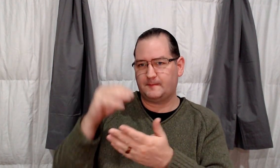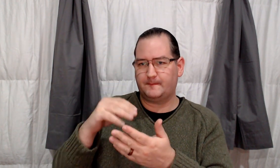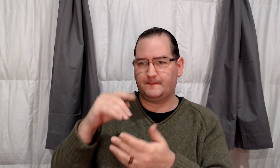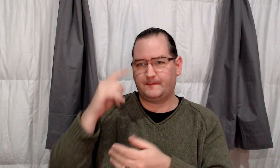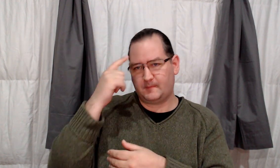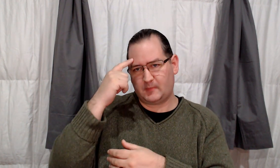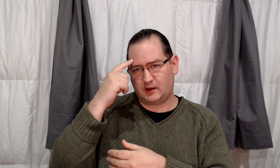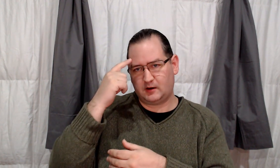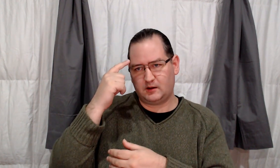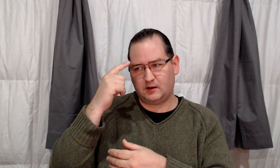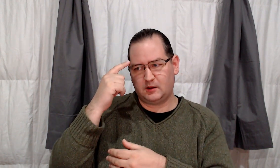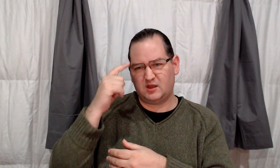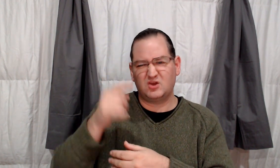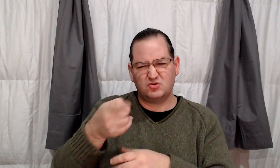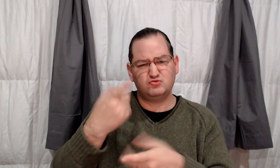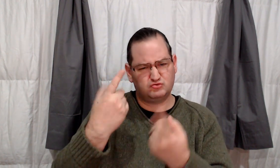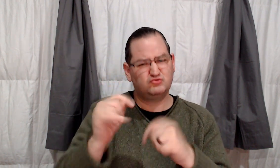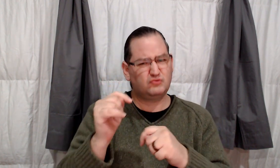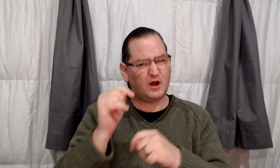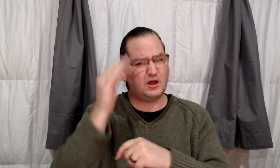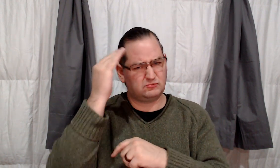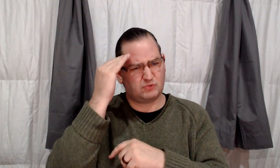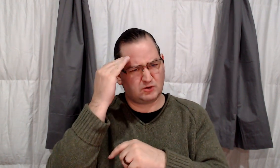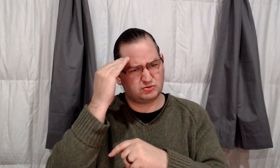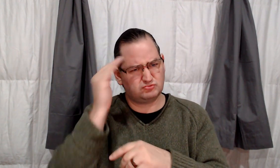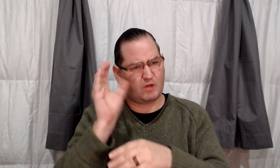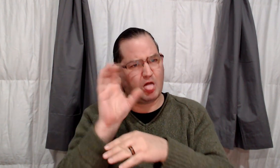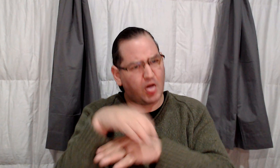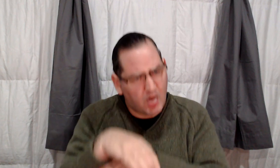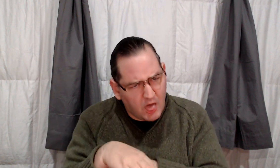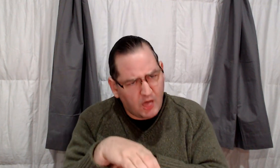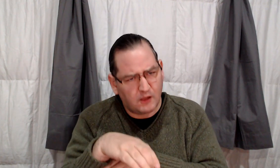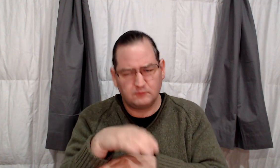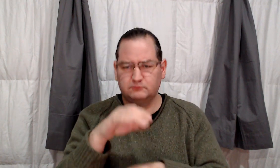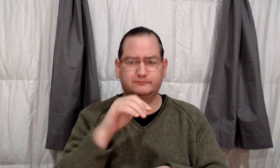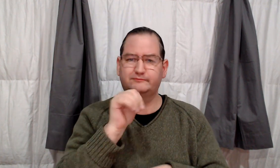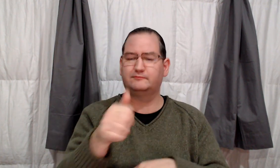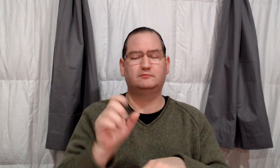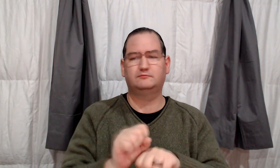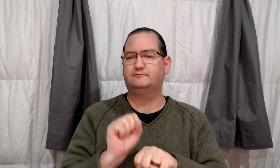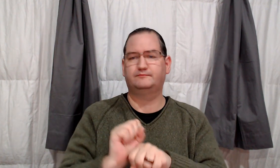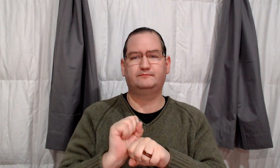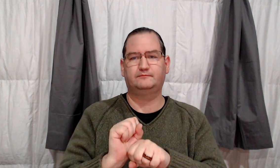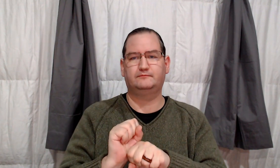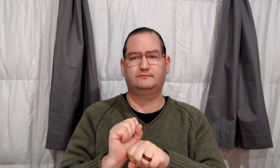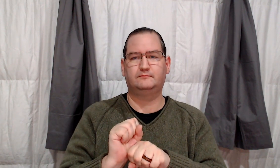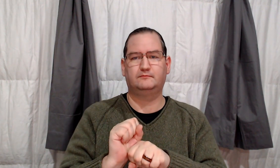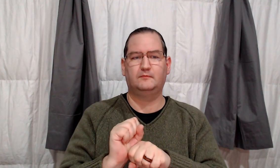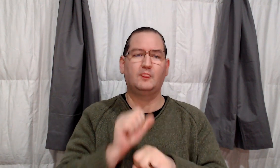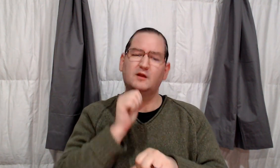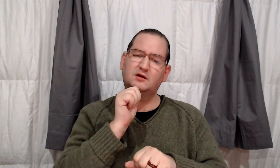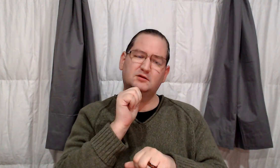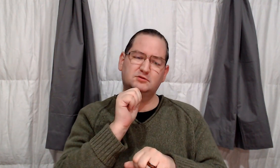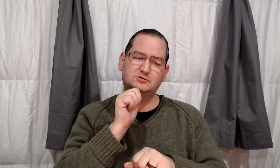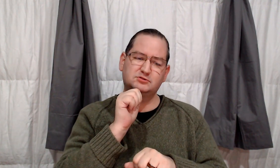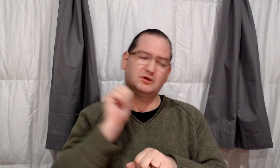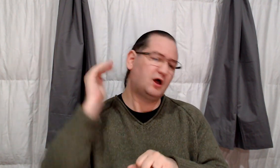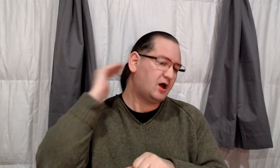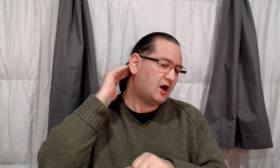didn't work. This is an unconscious process or program that is running. And your